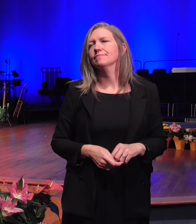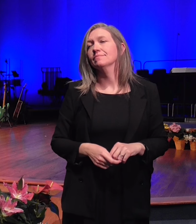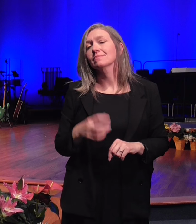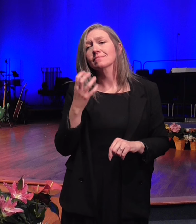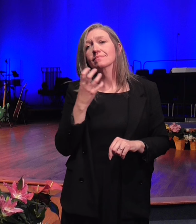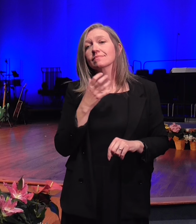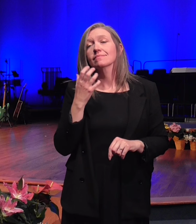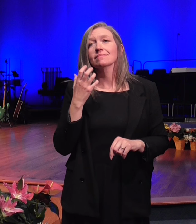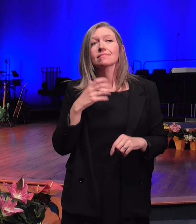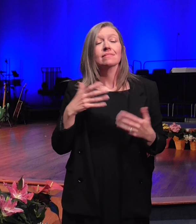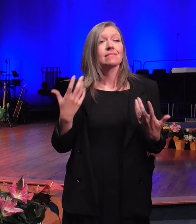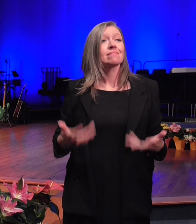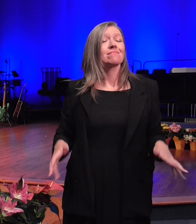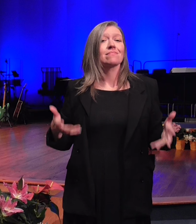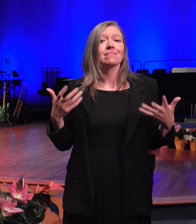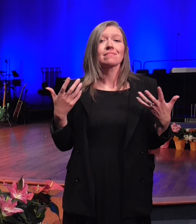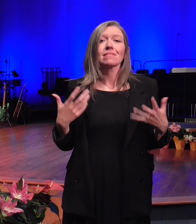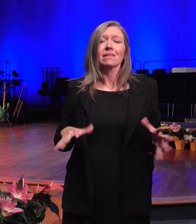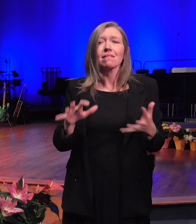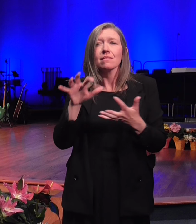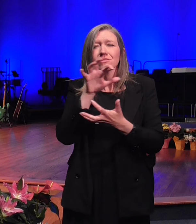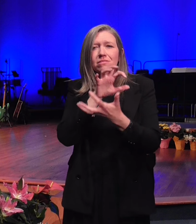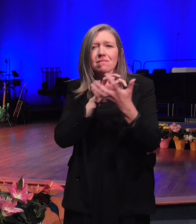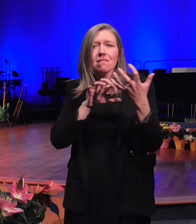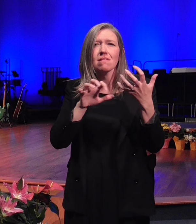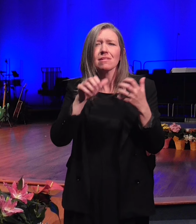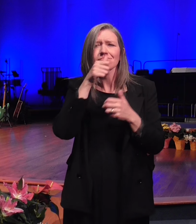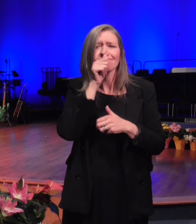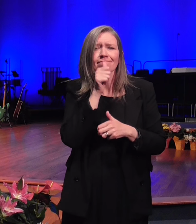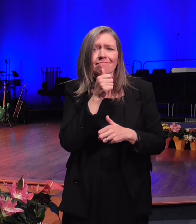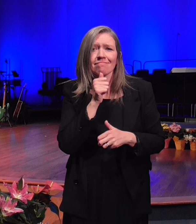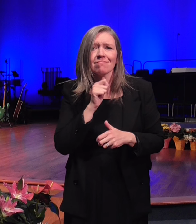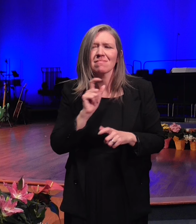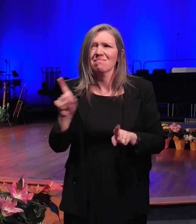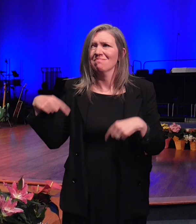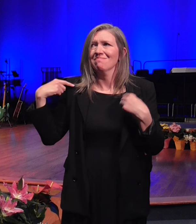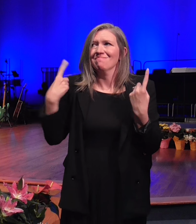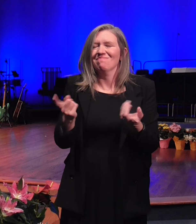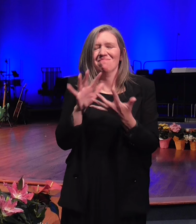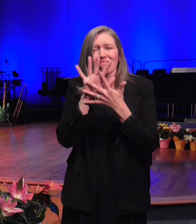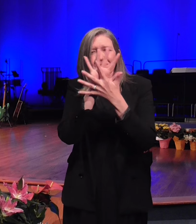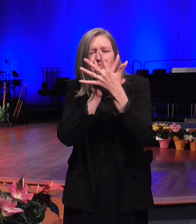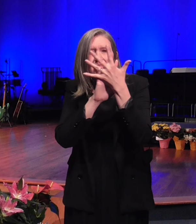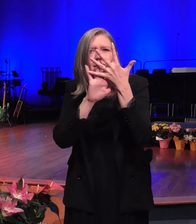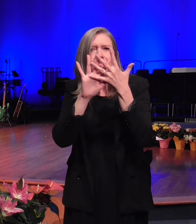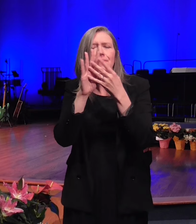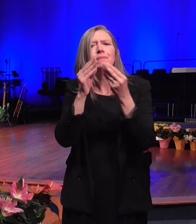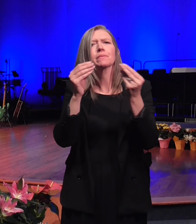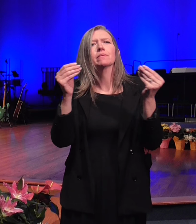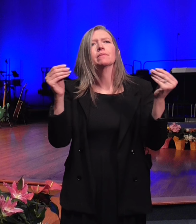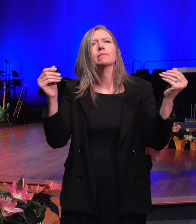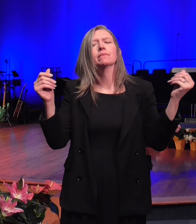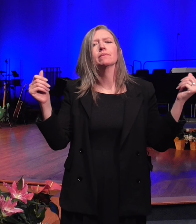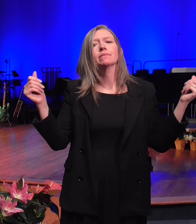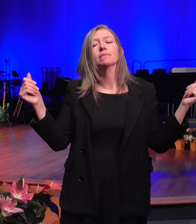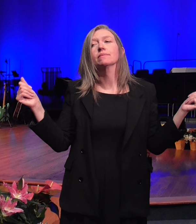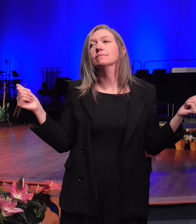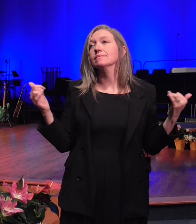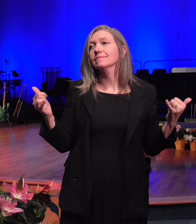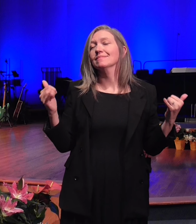Oh, gone are the dark clouds that had me blind. It's gonna be